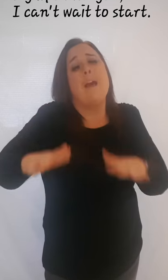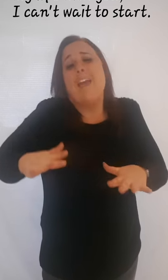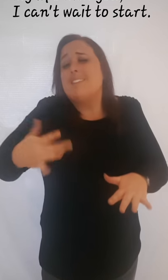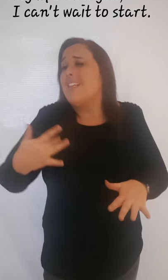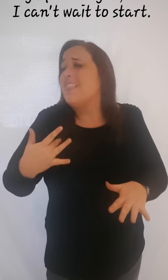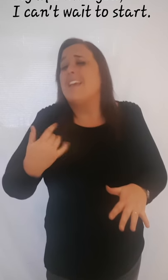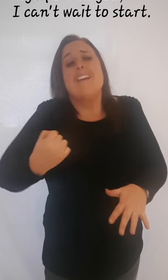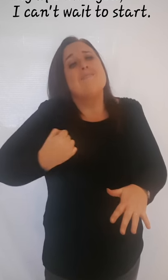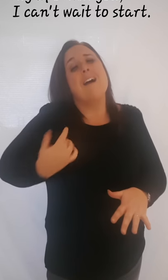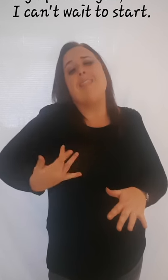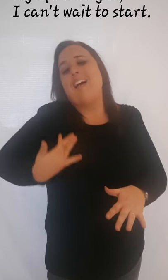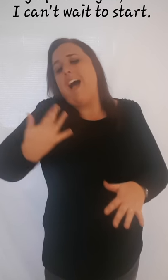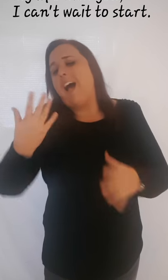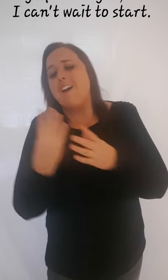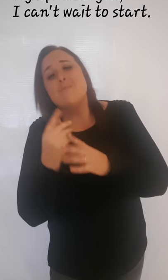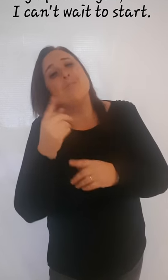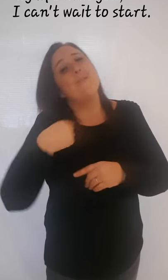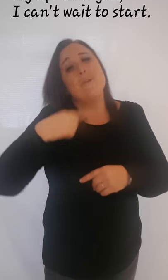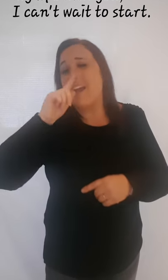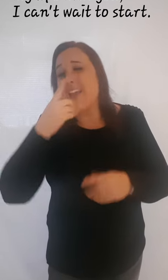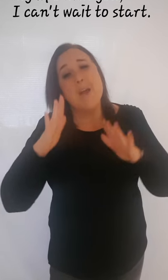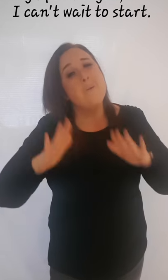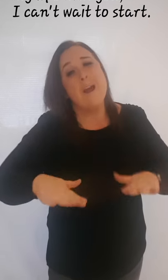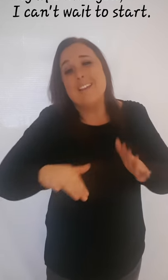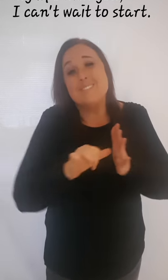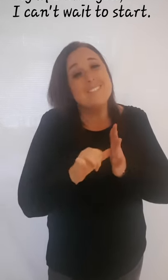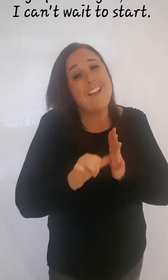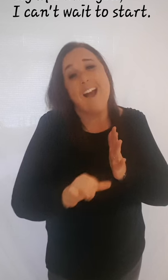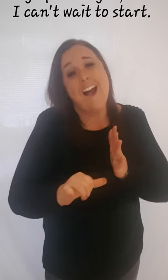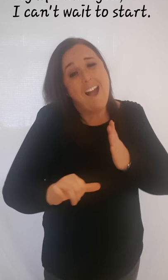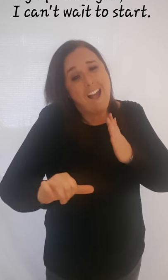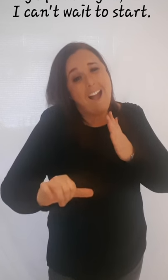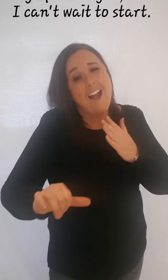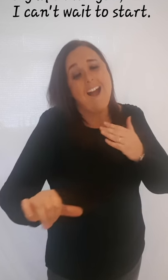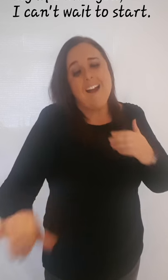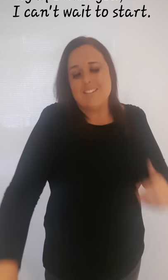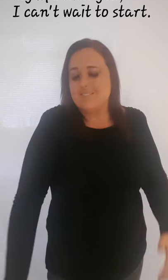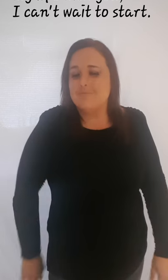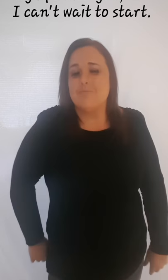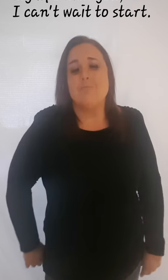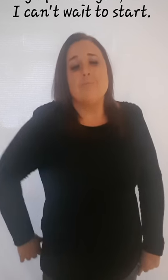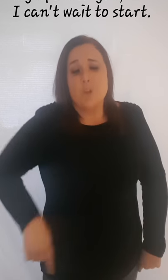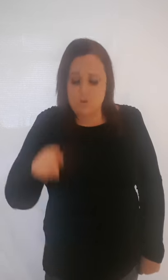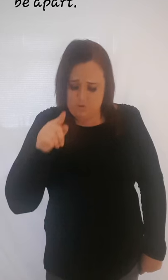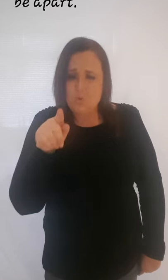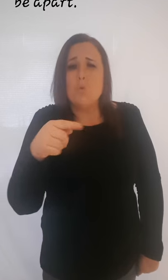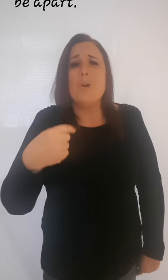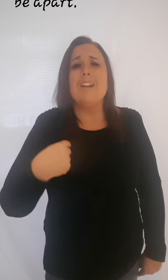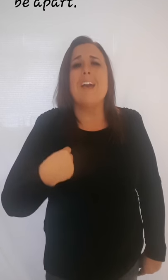wait to live my life, I can't wait to start. You and